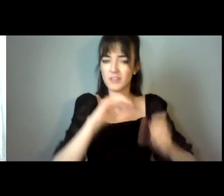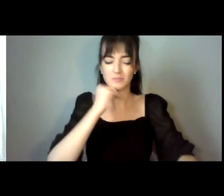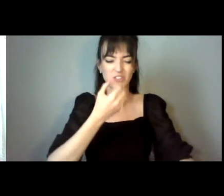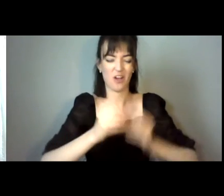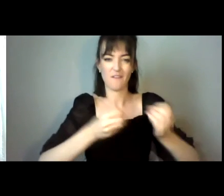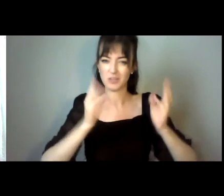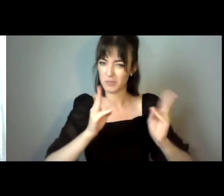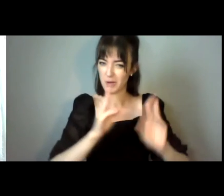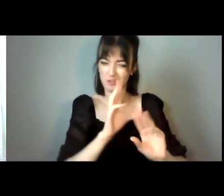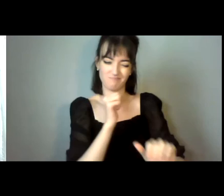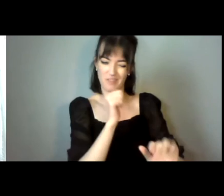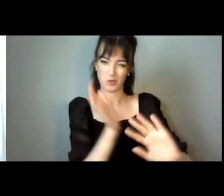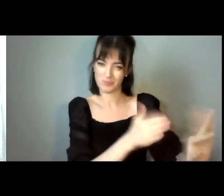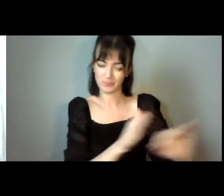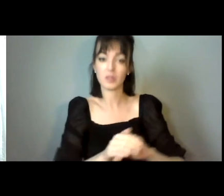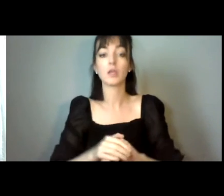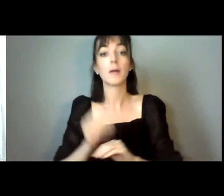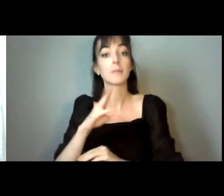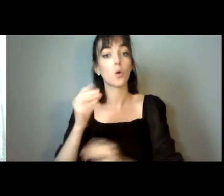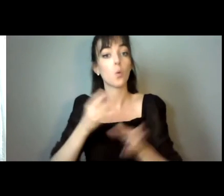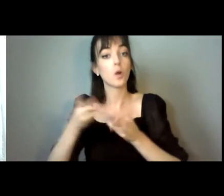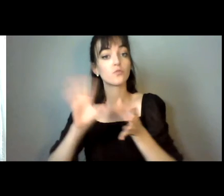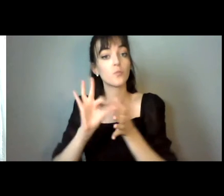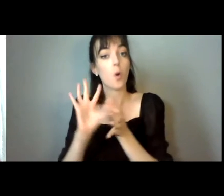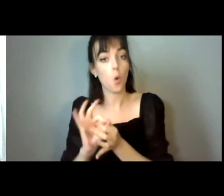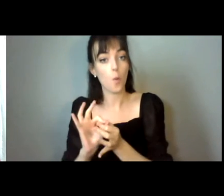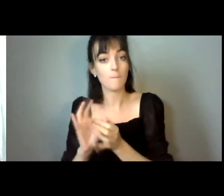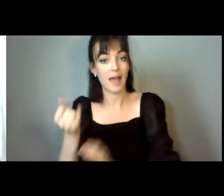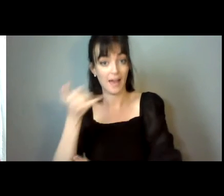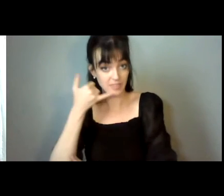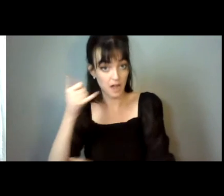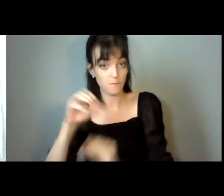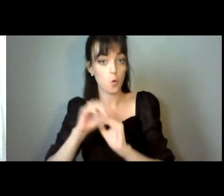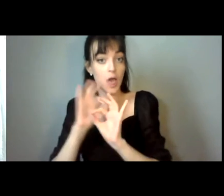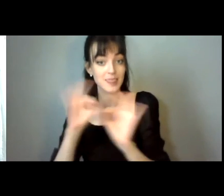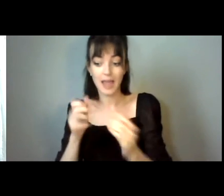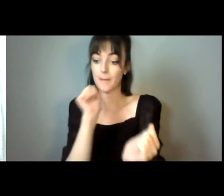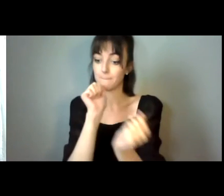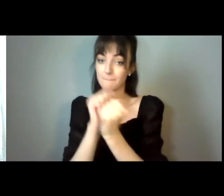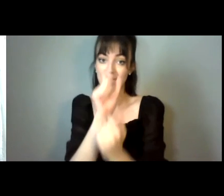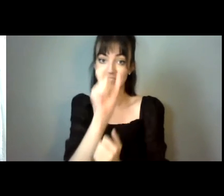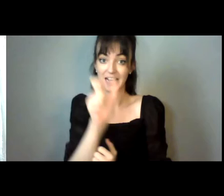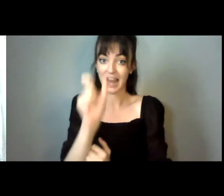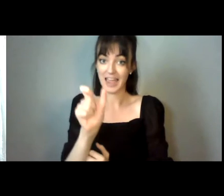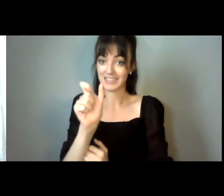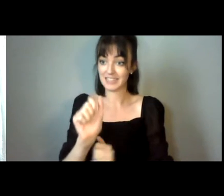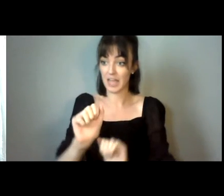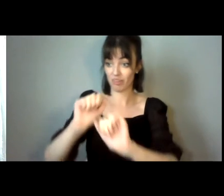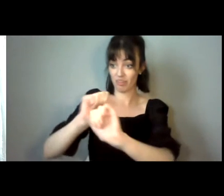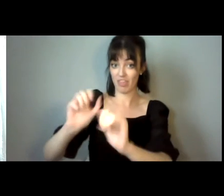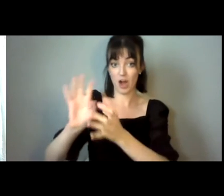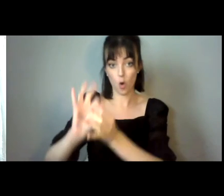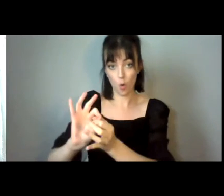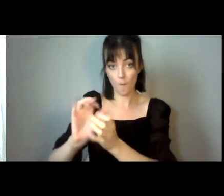from his own home with the help of telephone and Internet, and he meets his or her clients in their home or at neutral